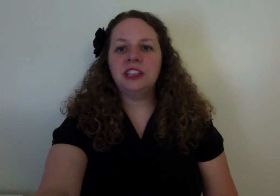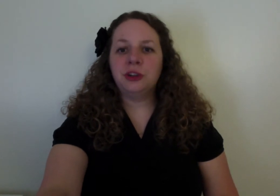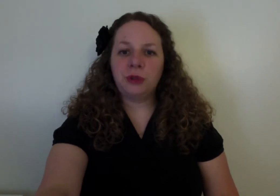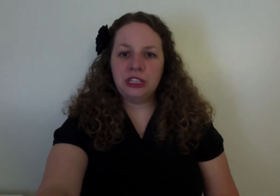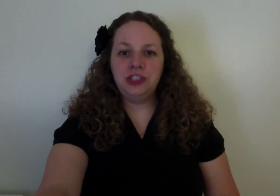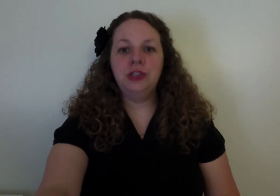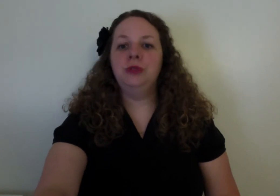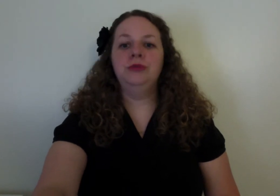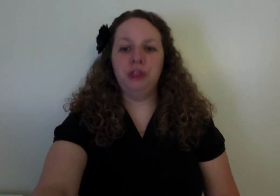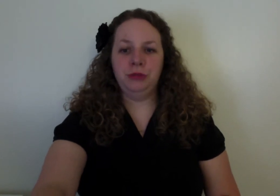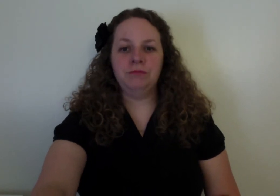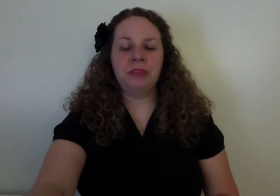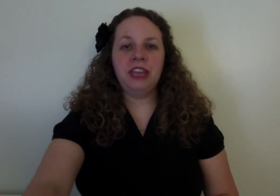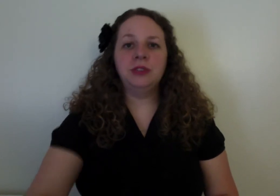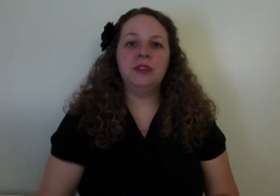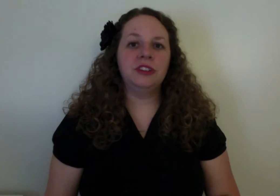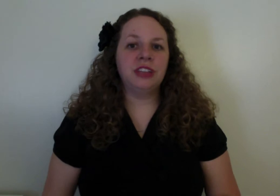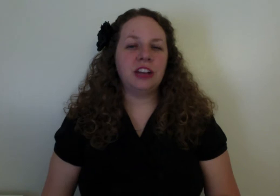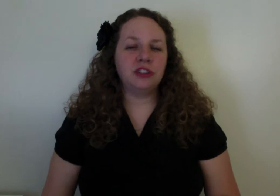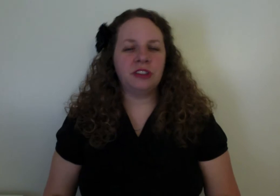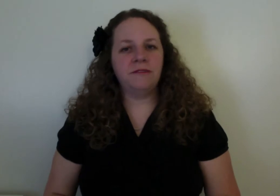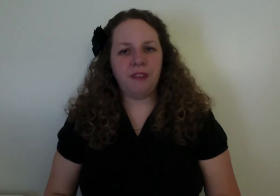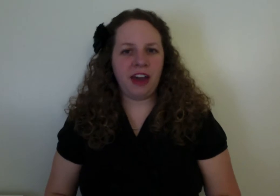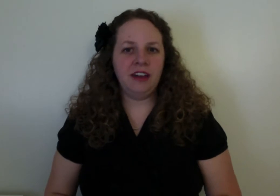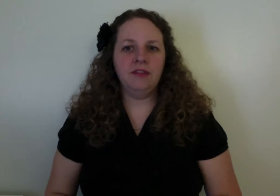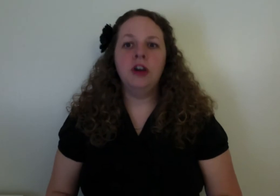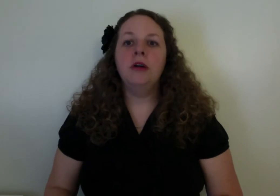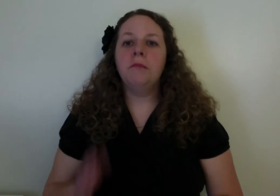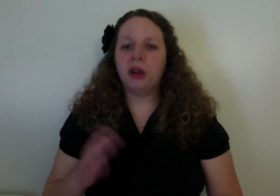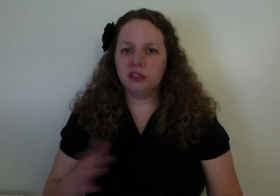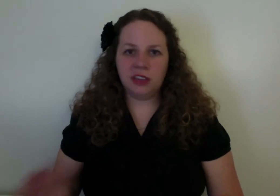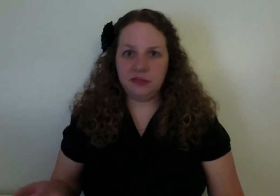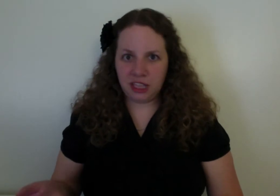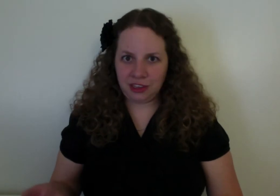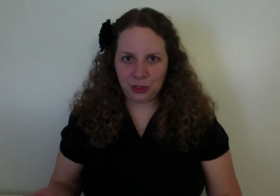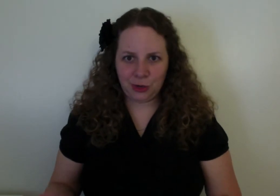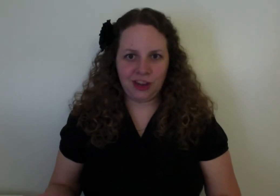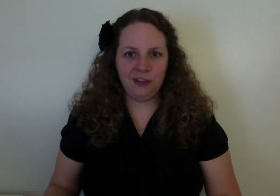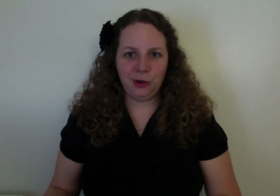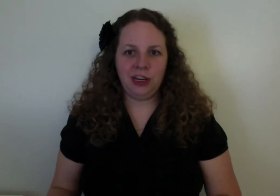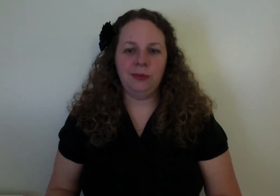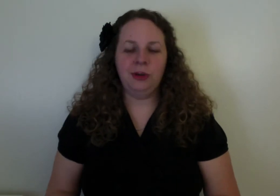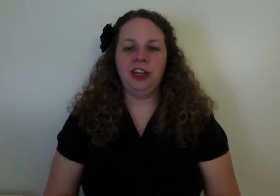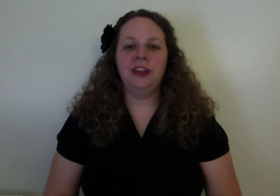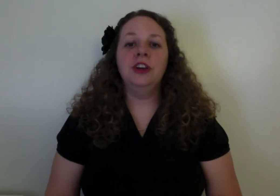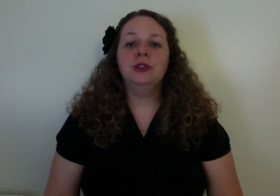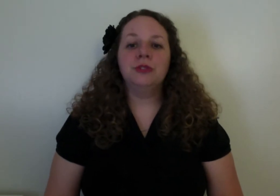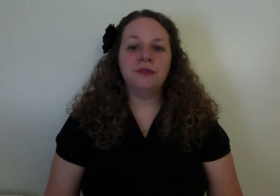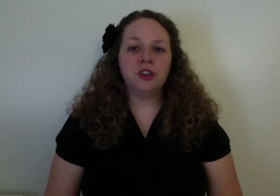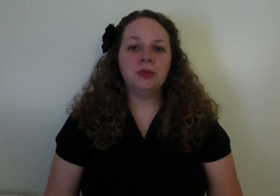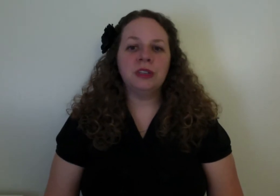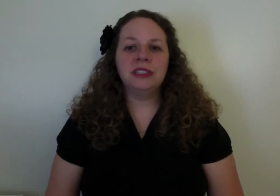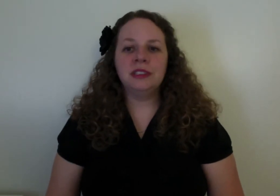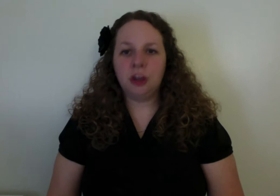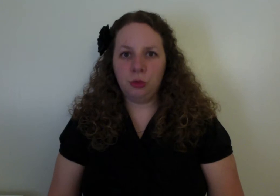you're going to do. Okay, so there's actually 5 parts of telling the story of your neighborhood. So the first one is to tell where you